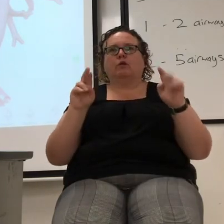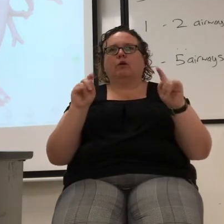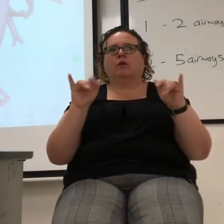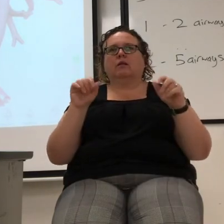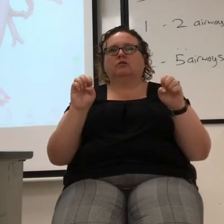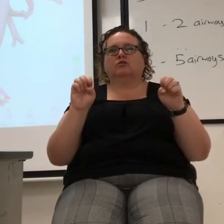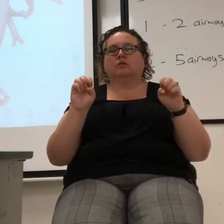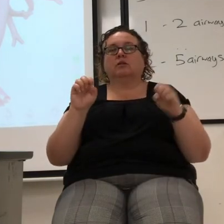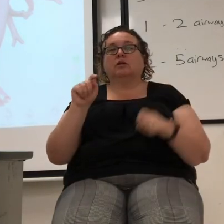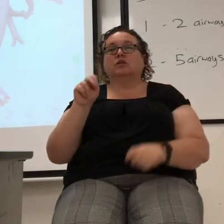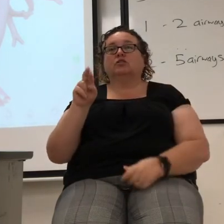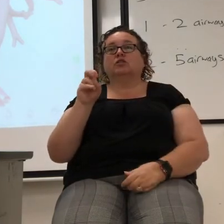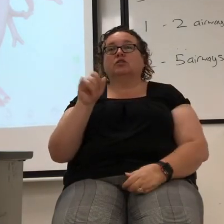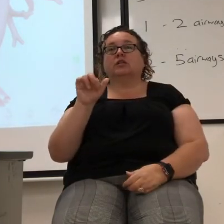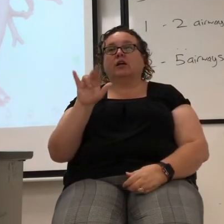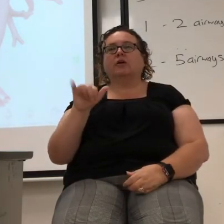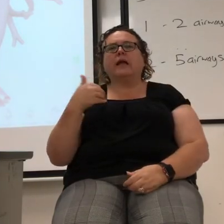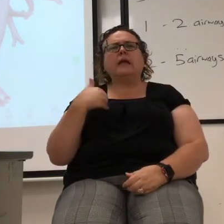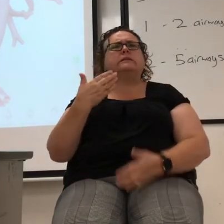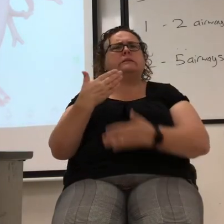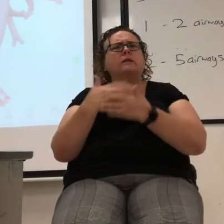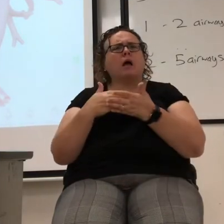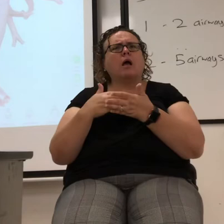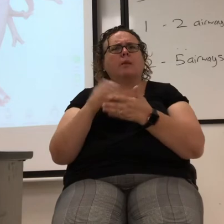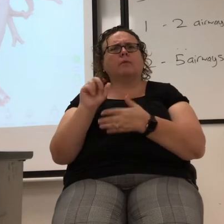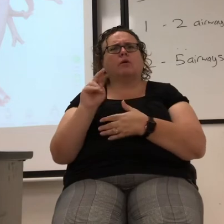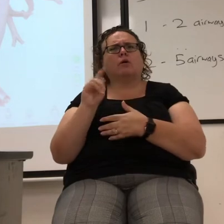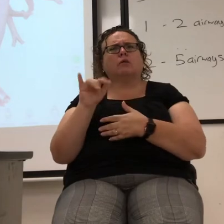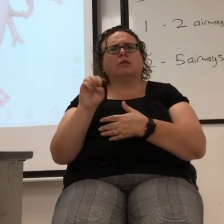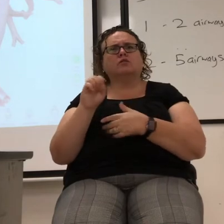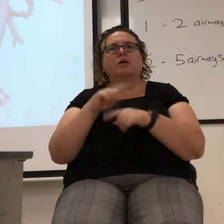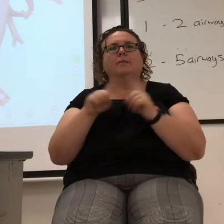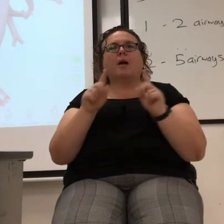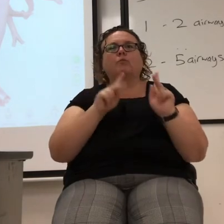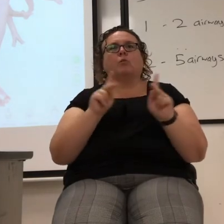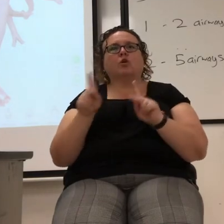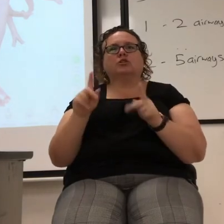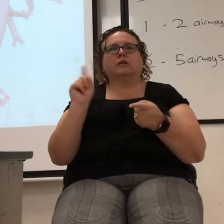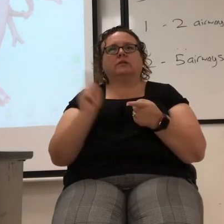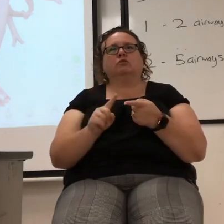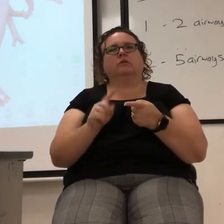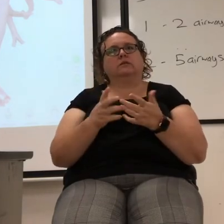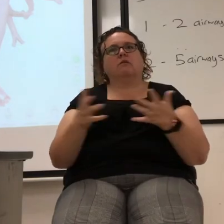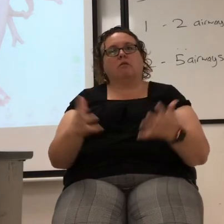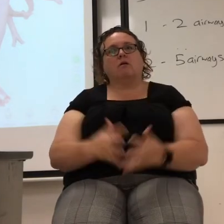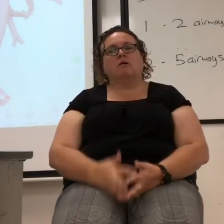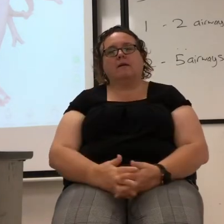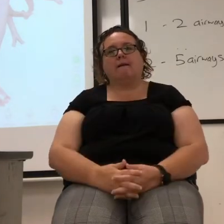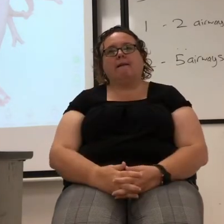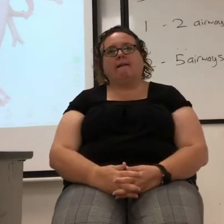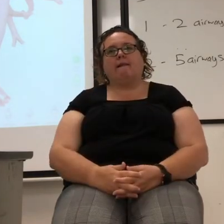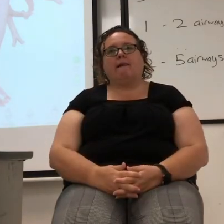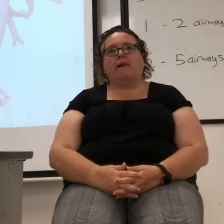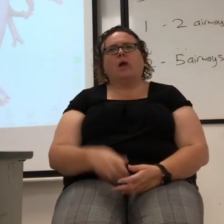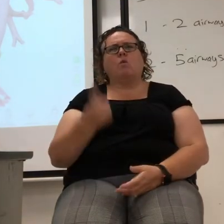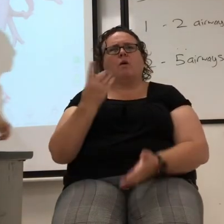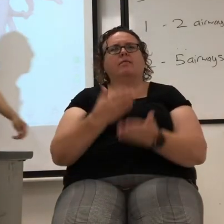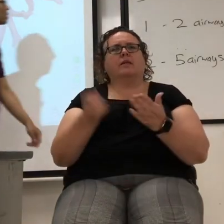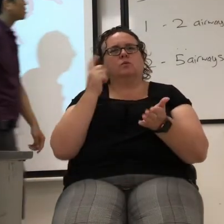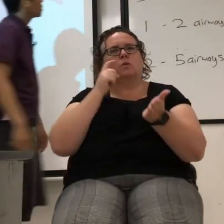tertiary bronchus has some cartilage, but the proportion is decreasing quite a bit. That's one thing to